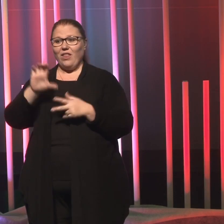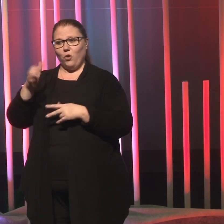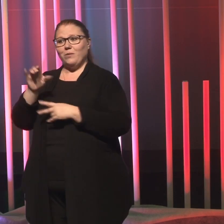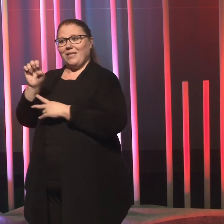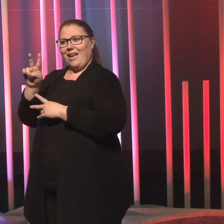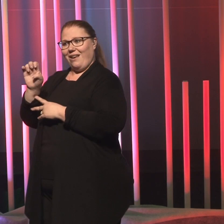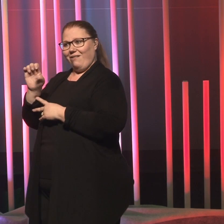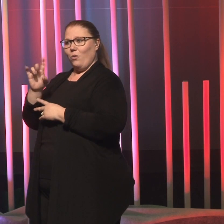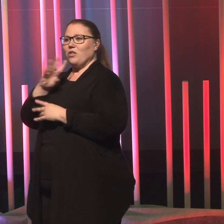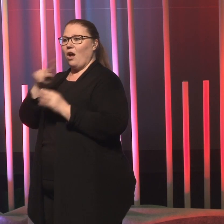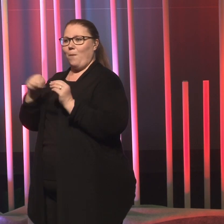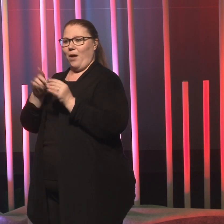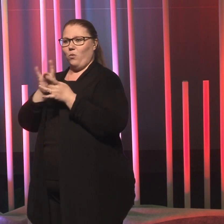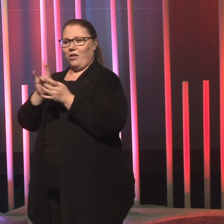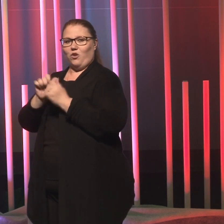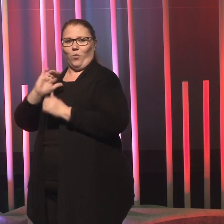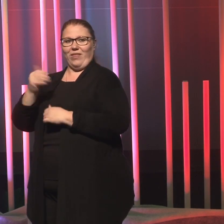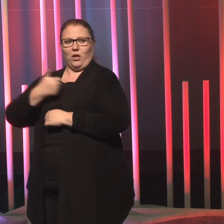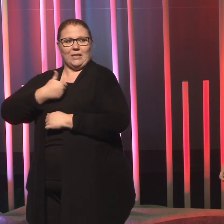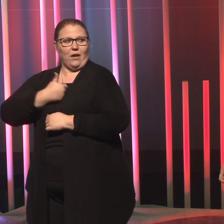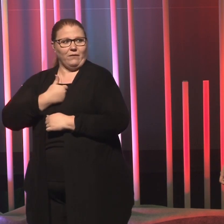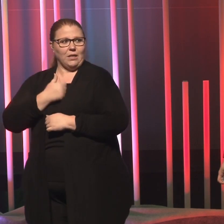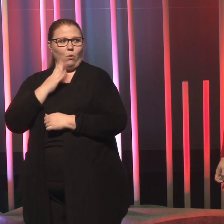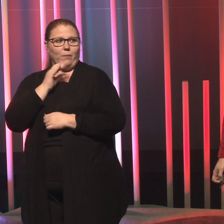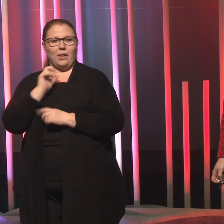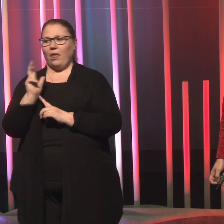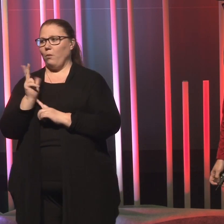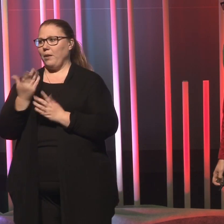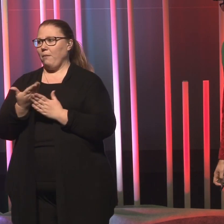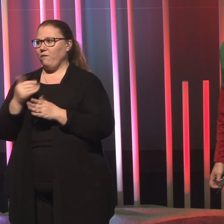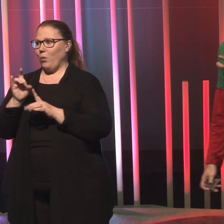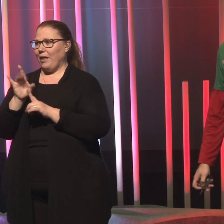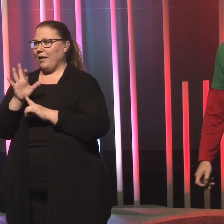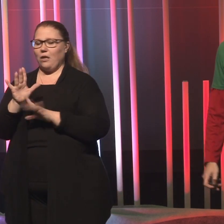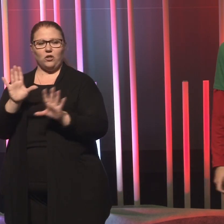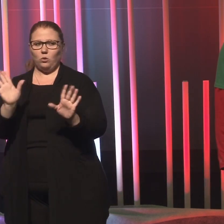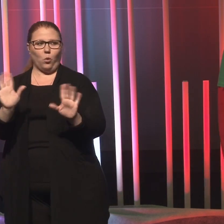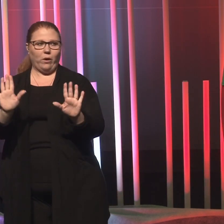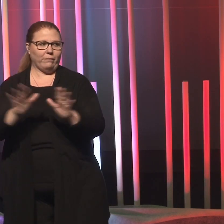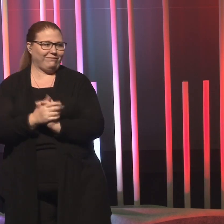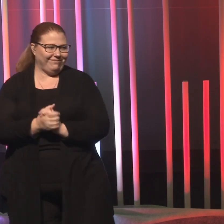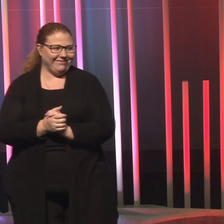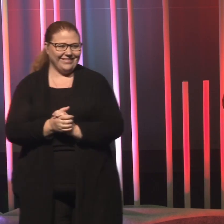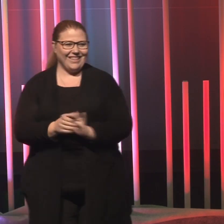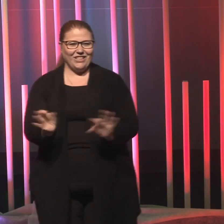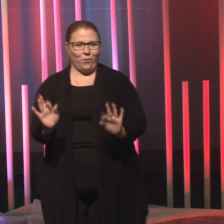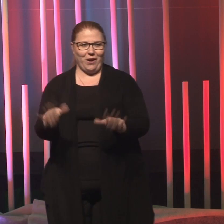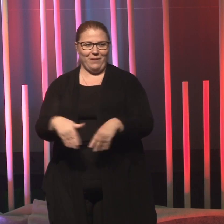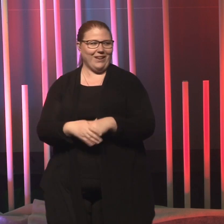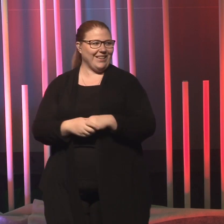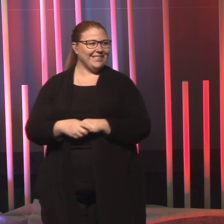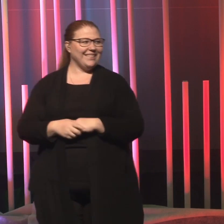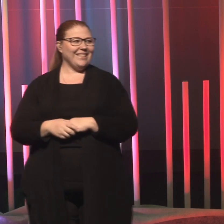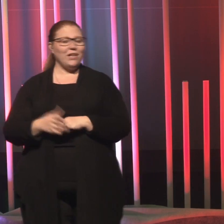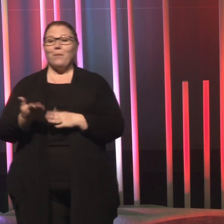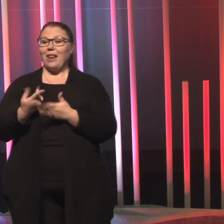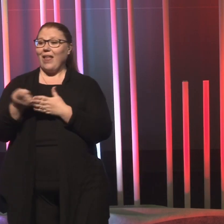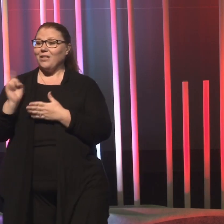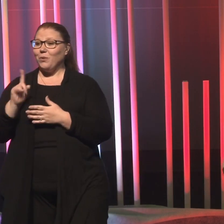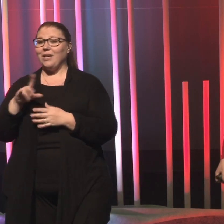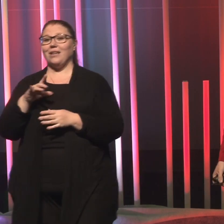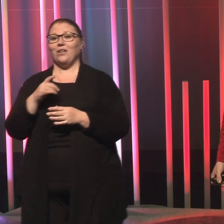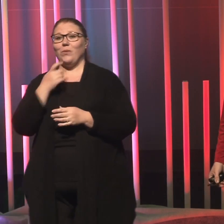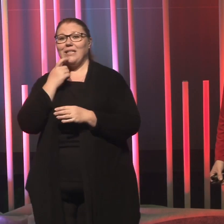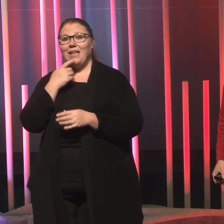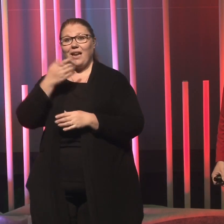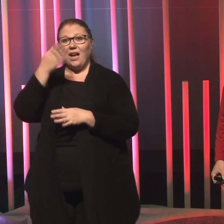relationship with ourselves. And when I talk about that, it's going to be like 3 minutes before we light the candles, so don't worry about it, okay? But last week we said that Jesus lights the path to